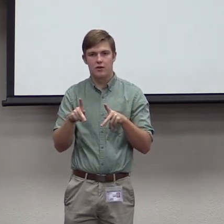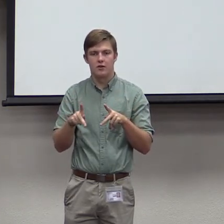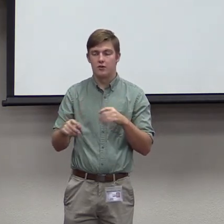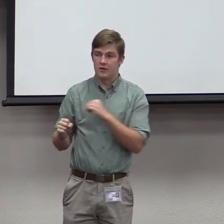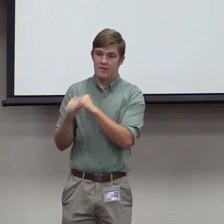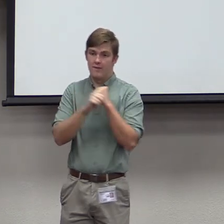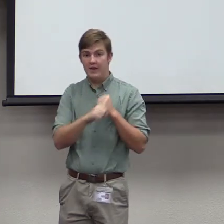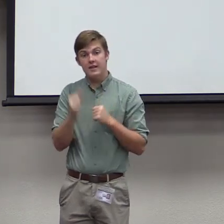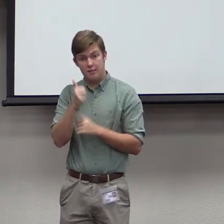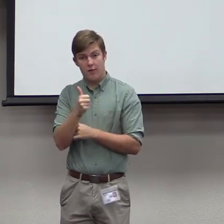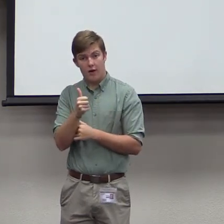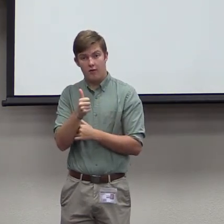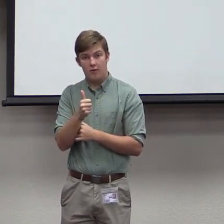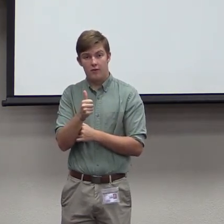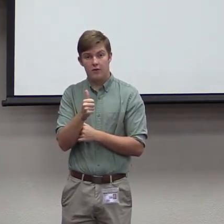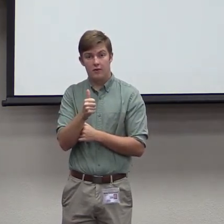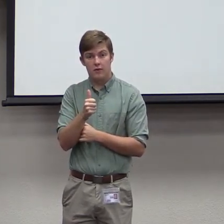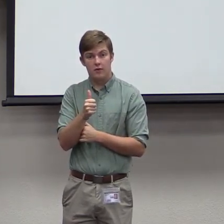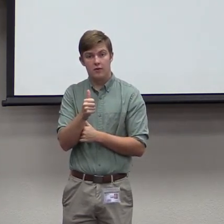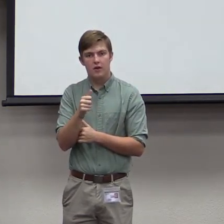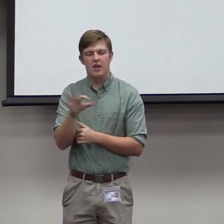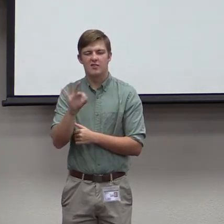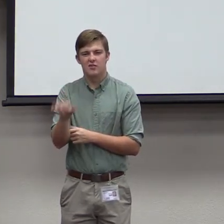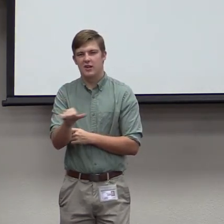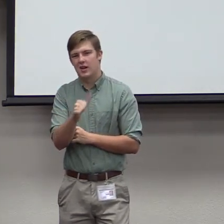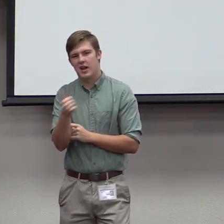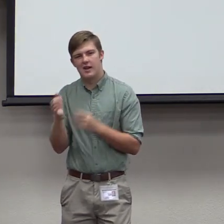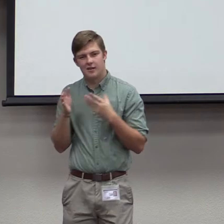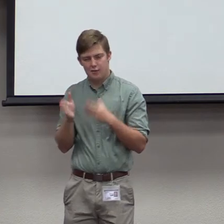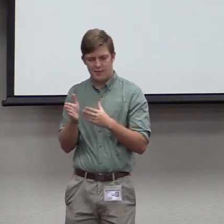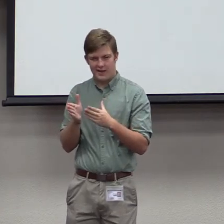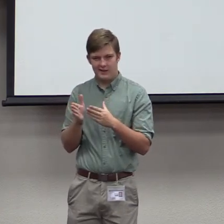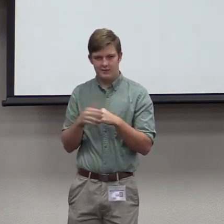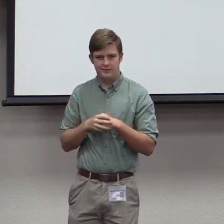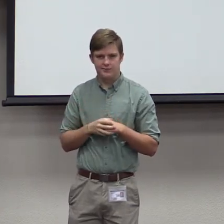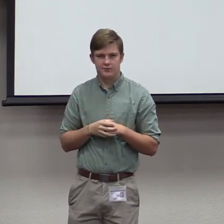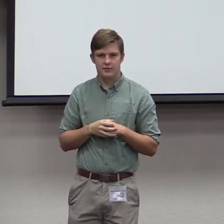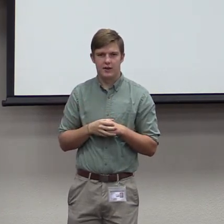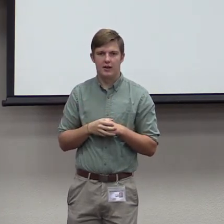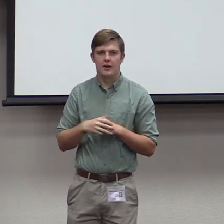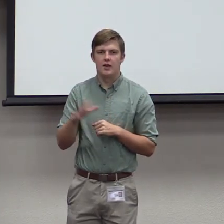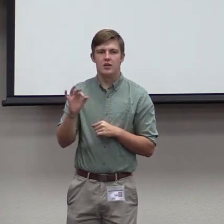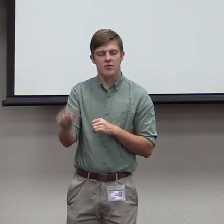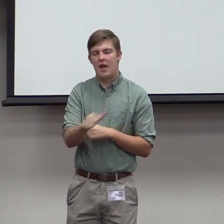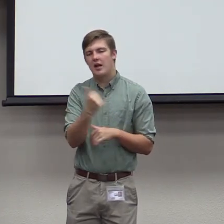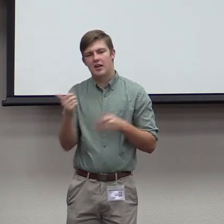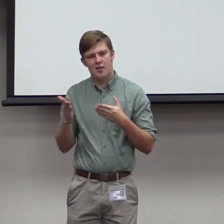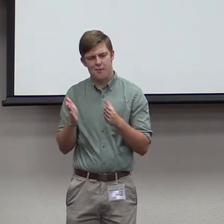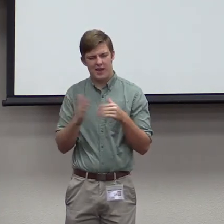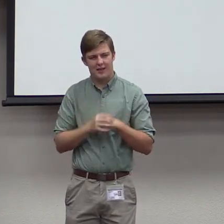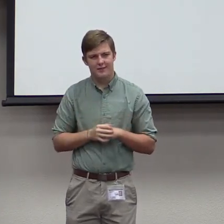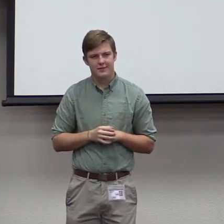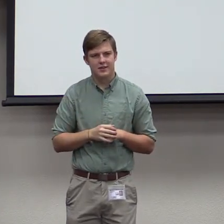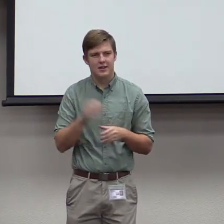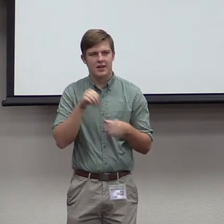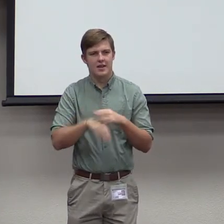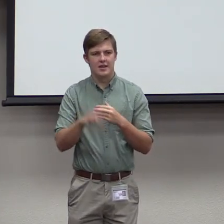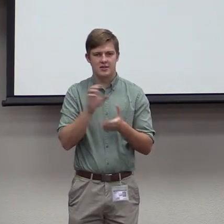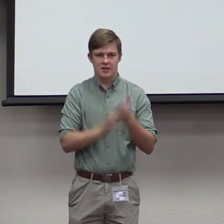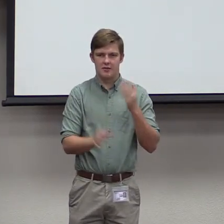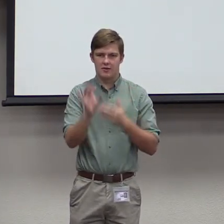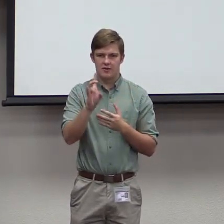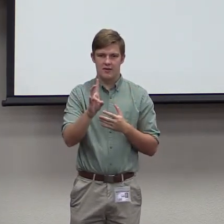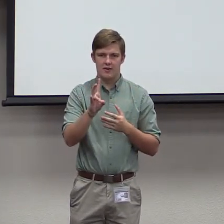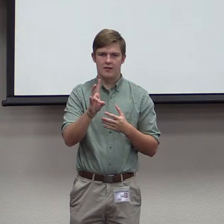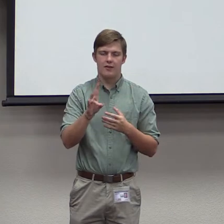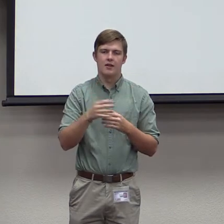defend himself, Stephen chooses another path. Stephen chooses another path. In Acts chapter 7, Stephen